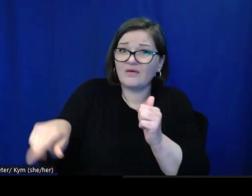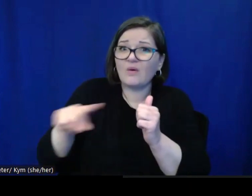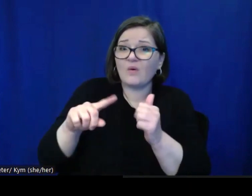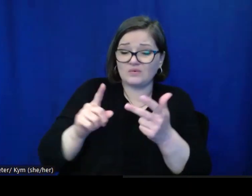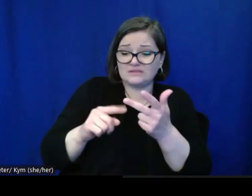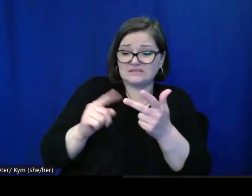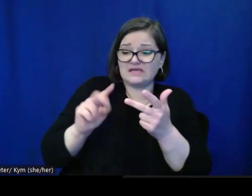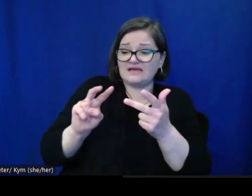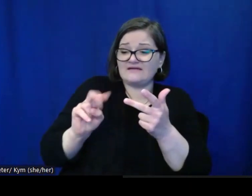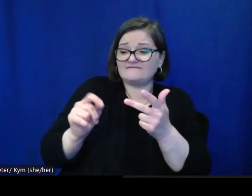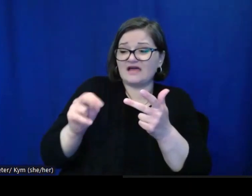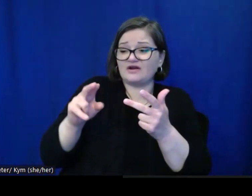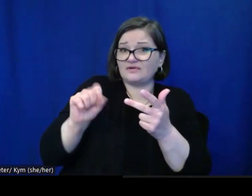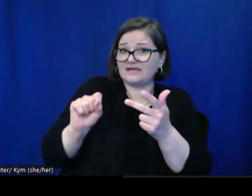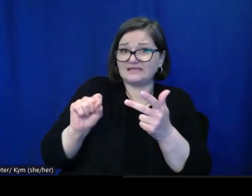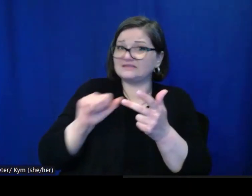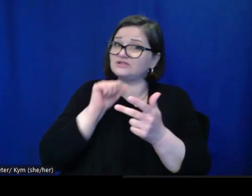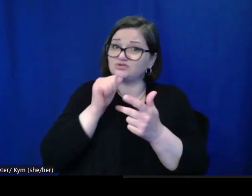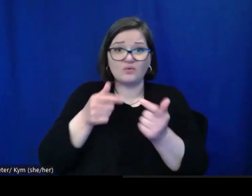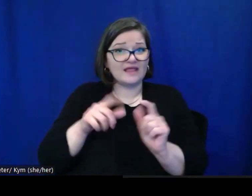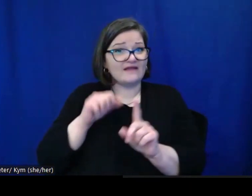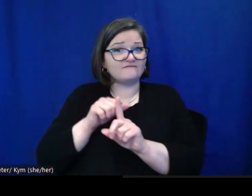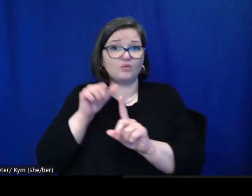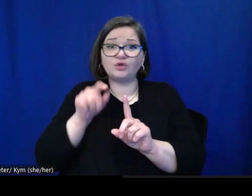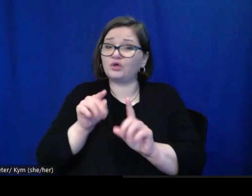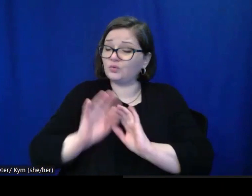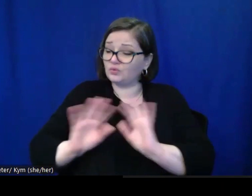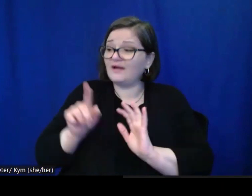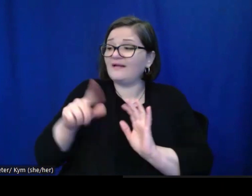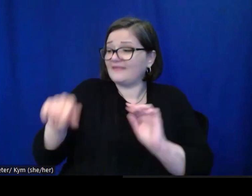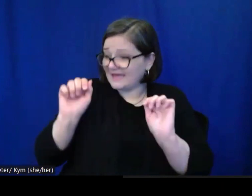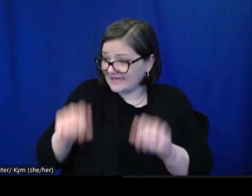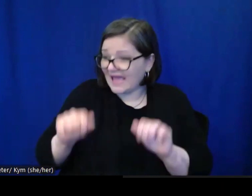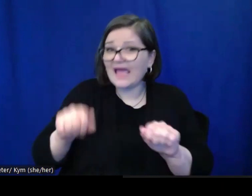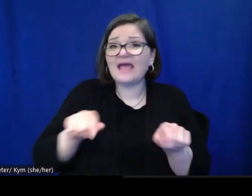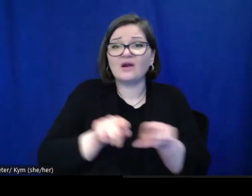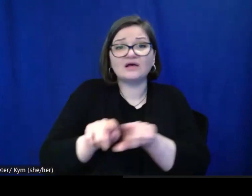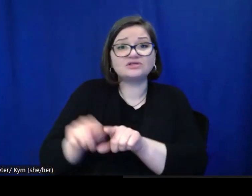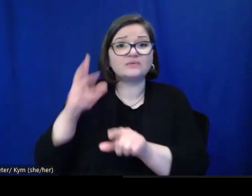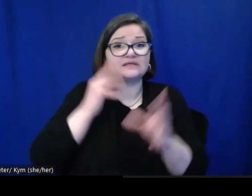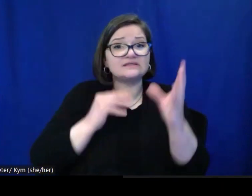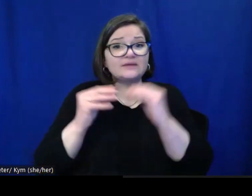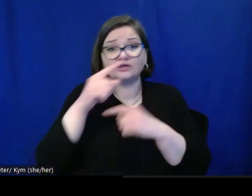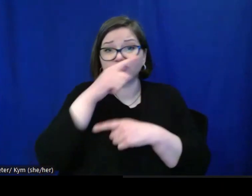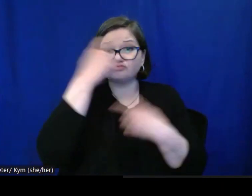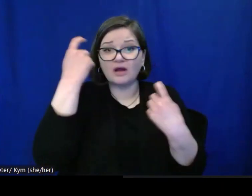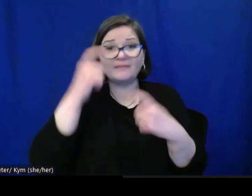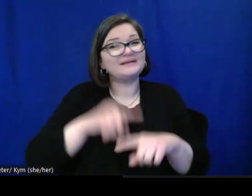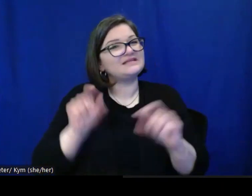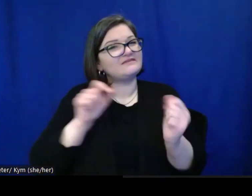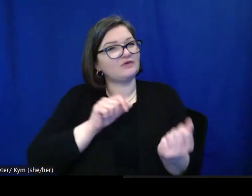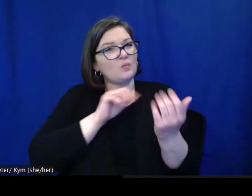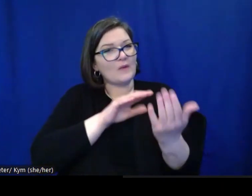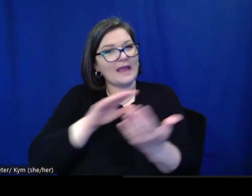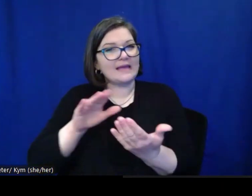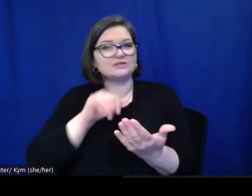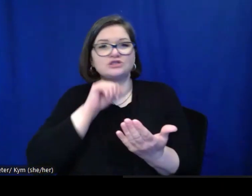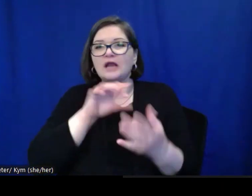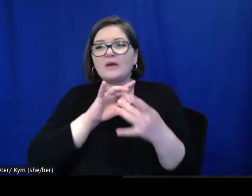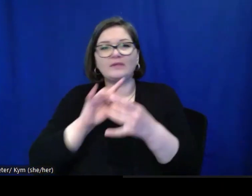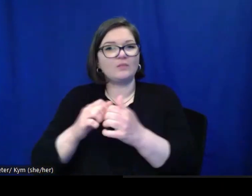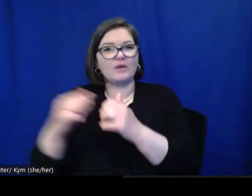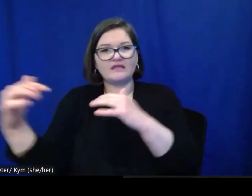you, because they also can experience levels of trauma in different ways that are not combat